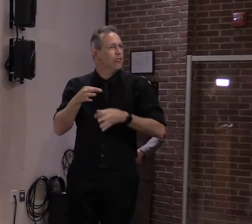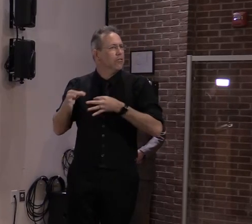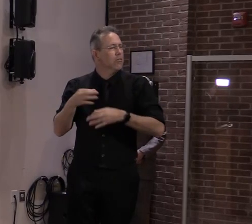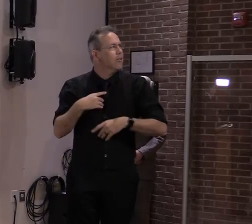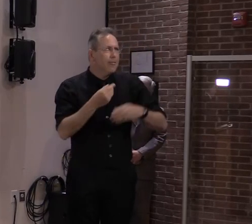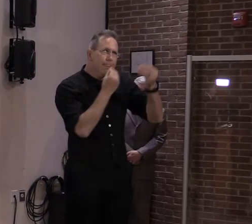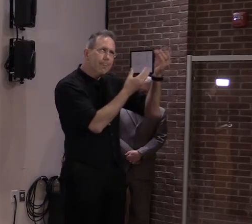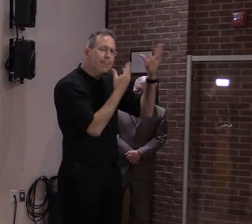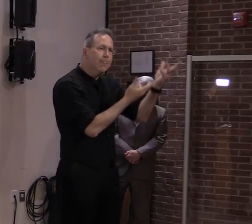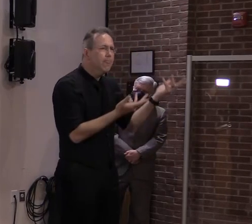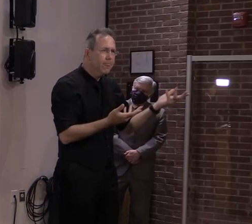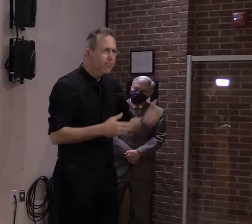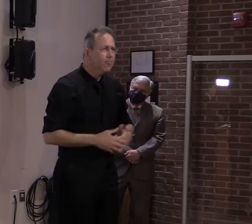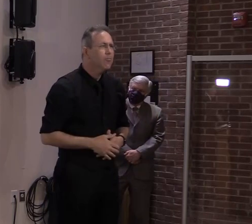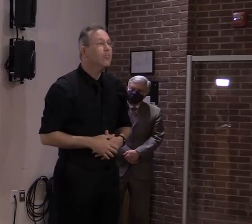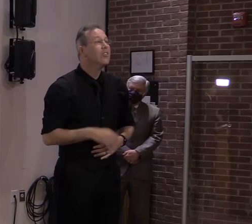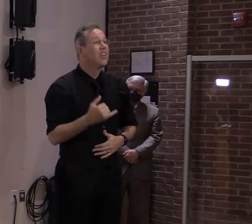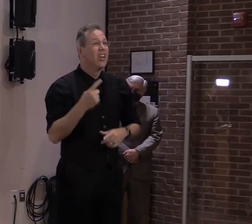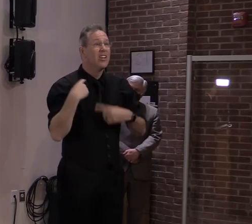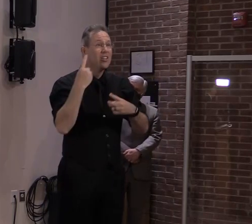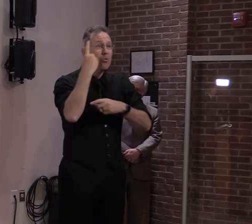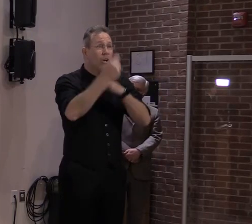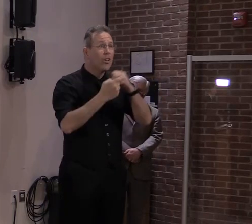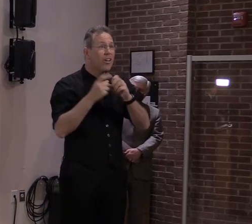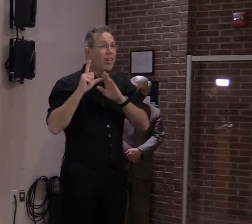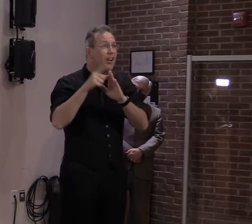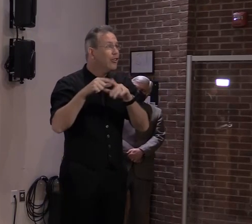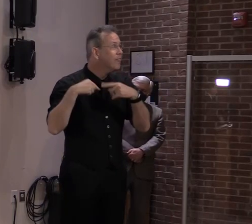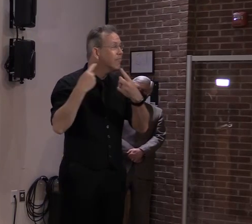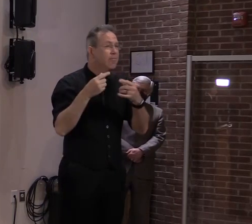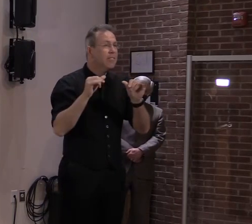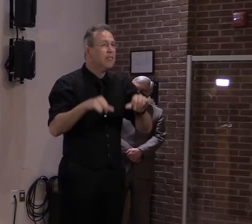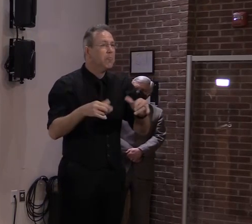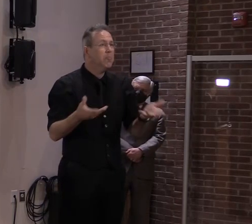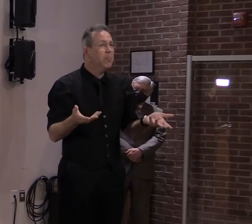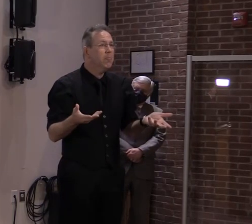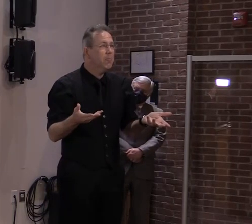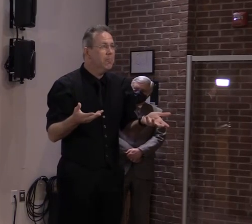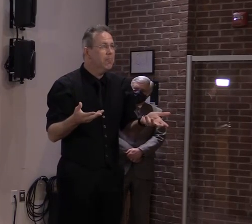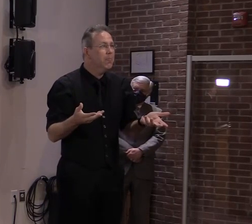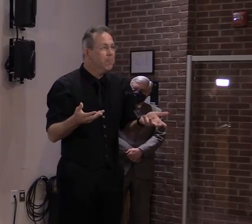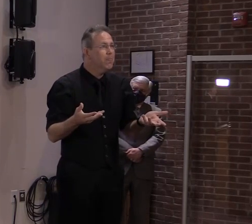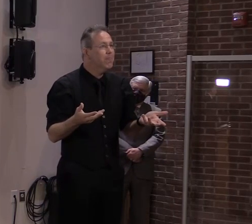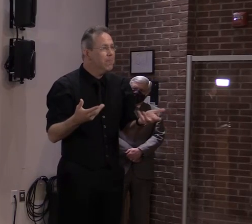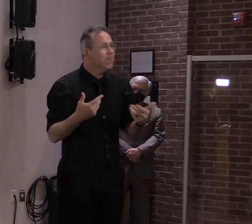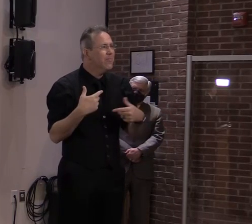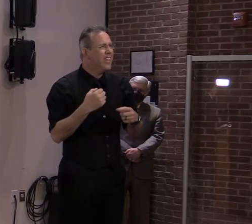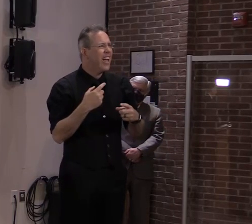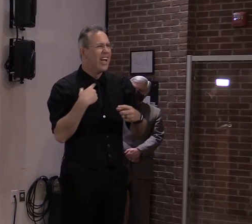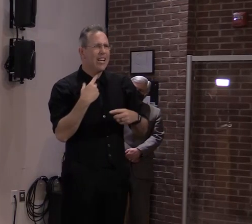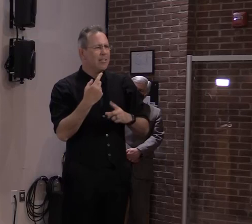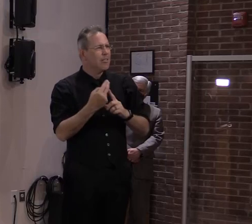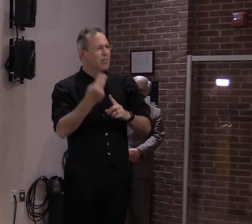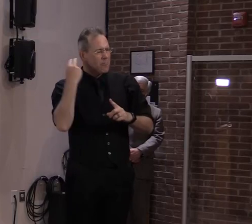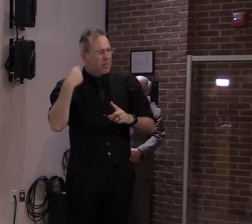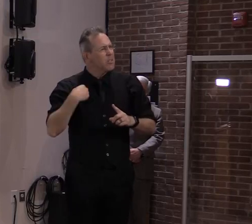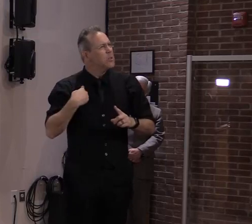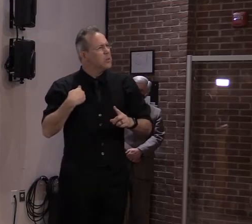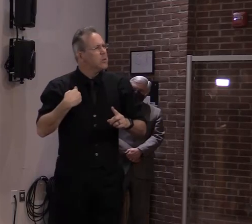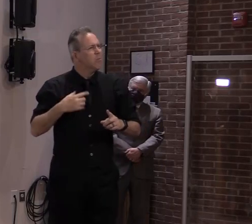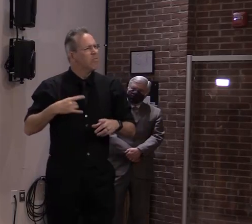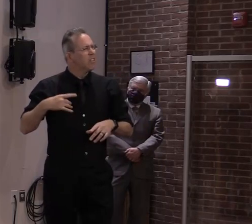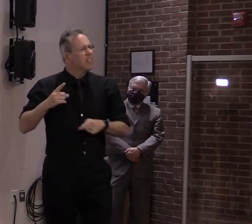today. And I still believe we did the right thing a year ago to try and get checks out to